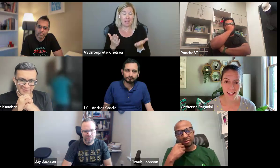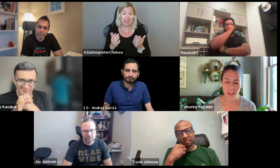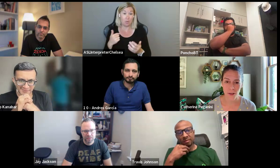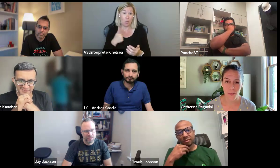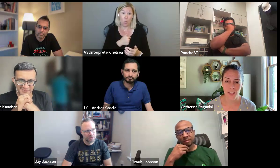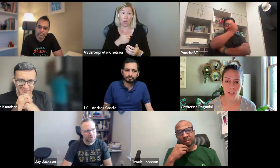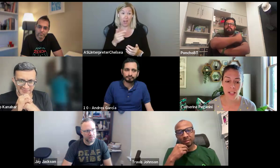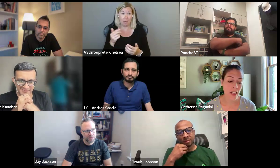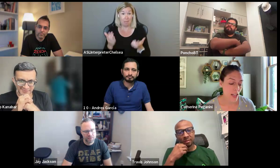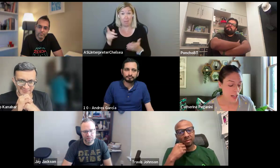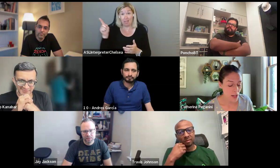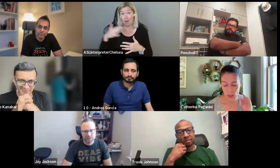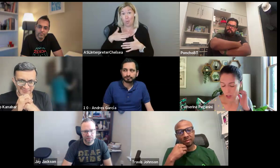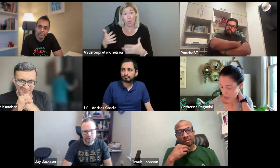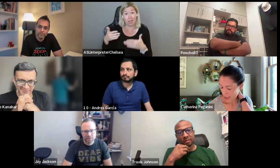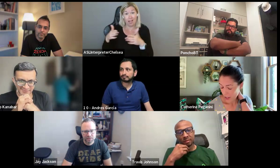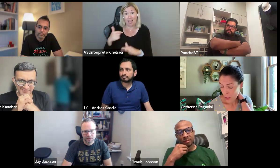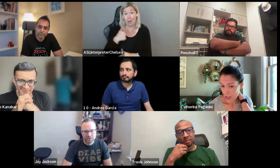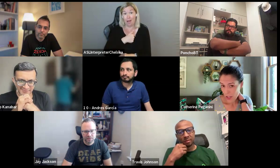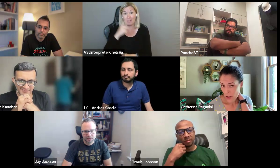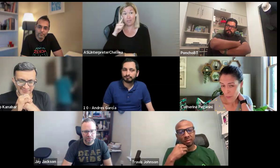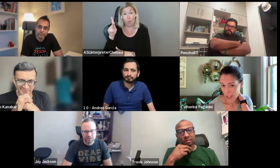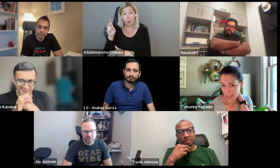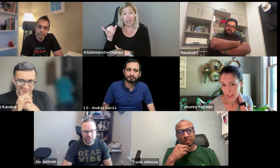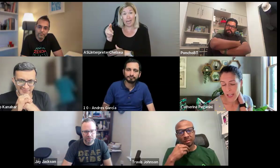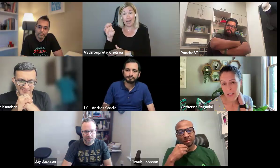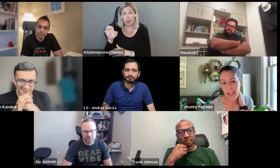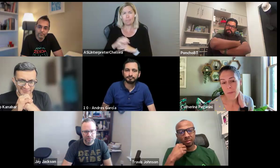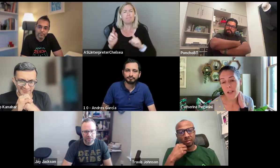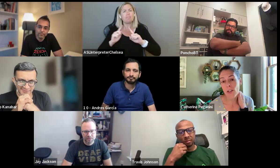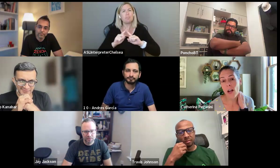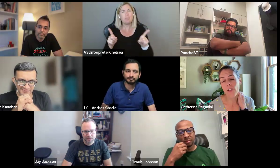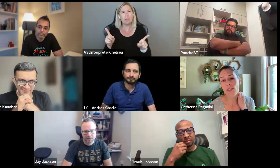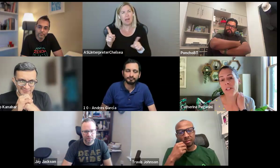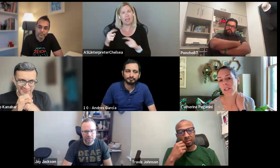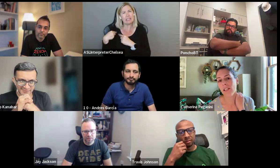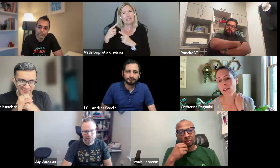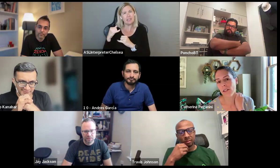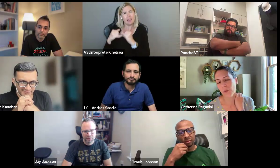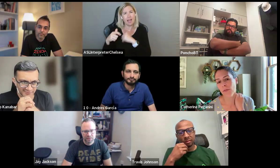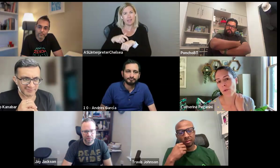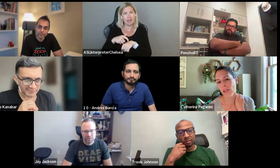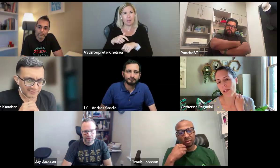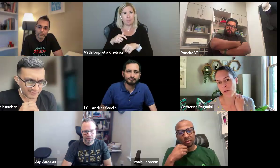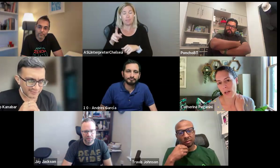they are willing to do that. But just they did change something since last time. They're not during the keynote, they're before the keynote